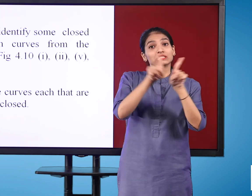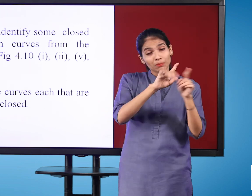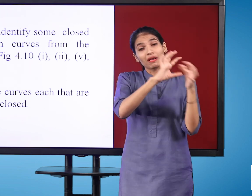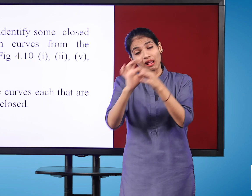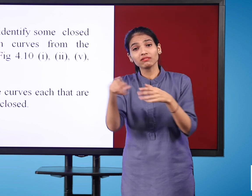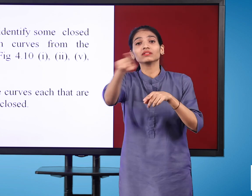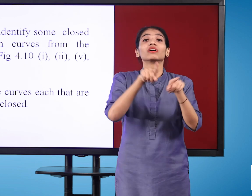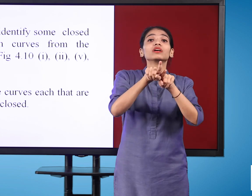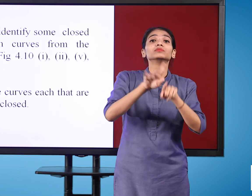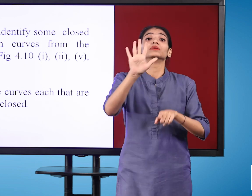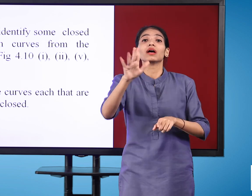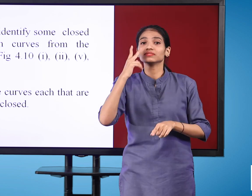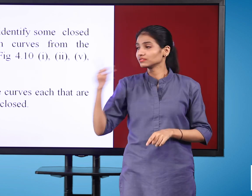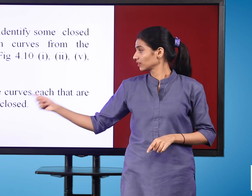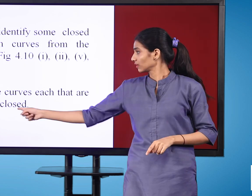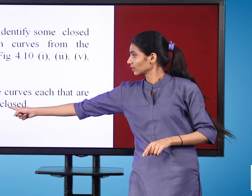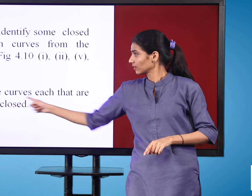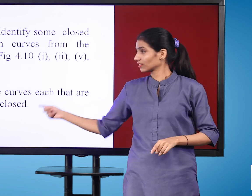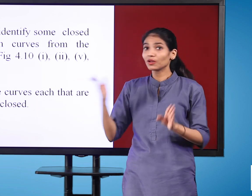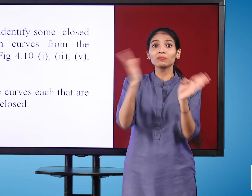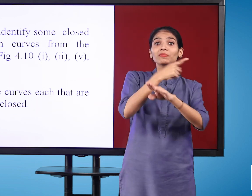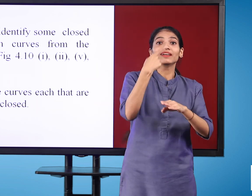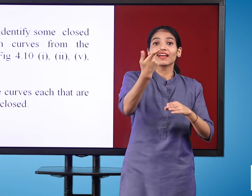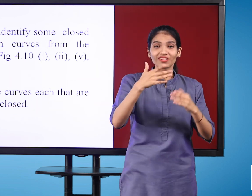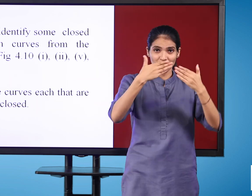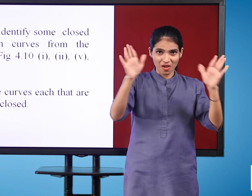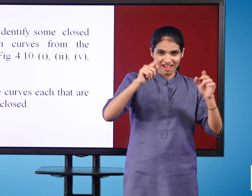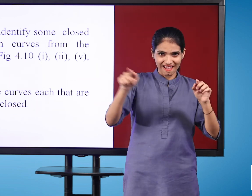Draw 5 curves each that are open and closed.